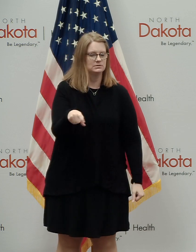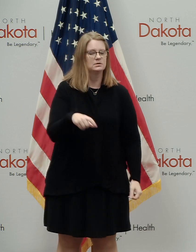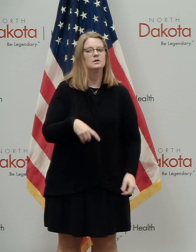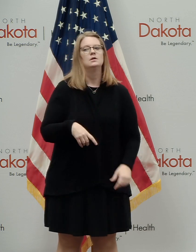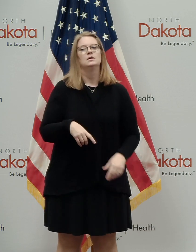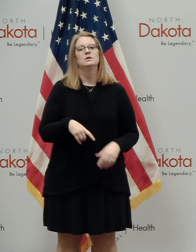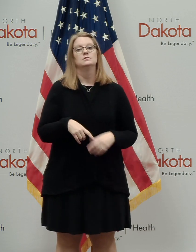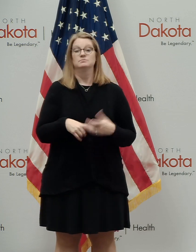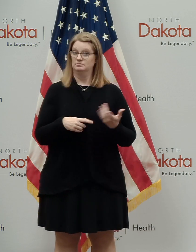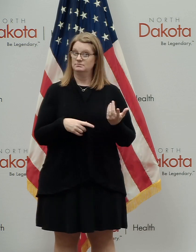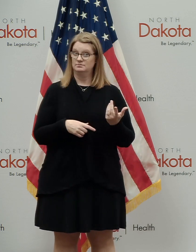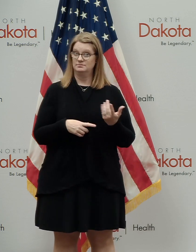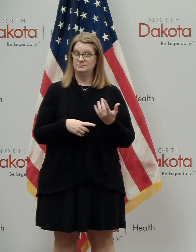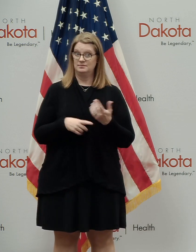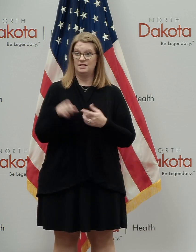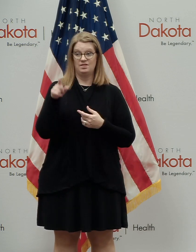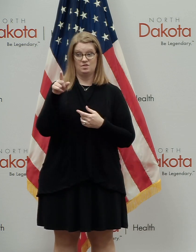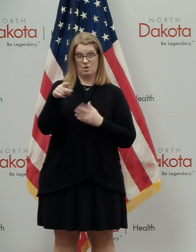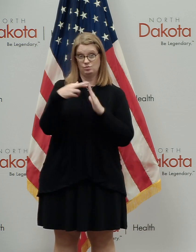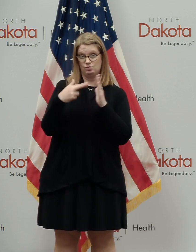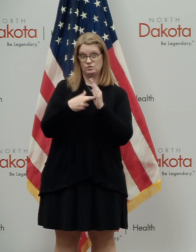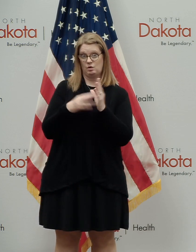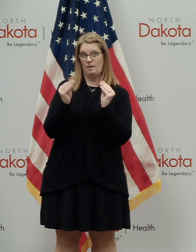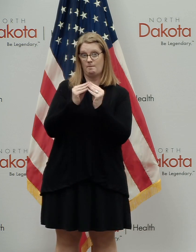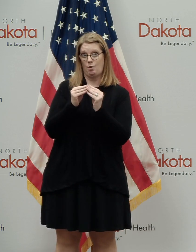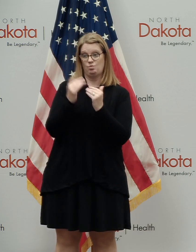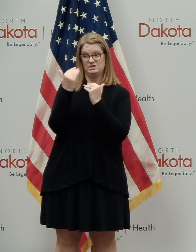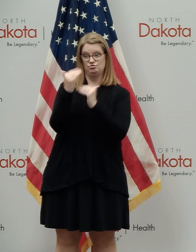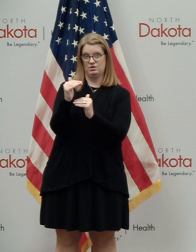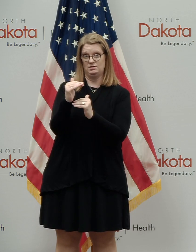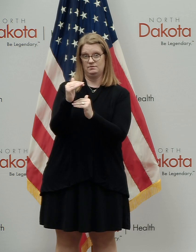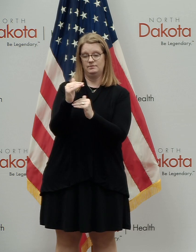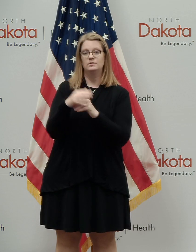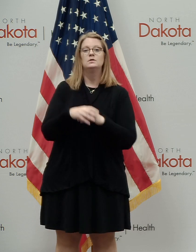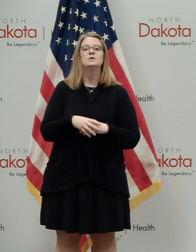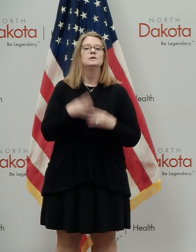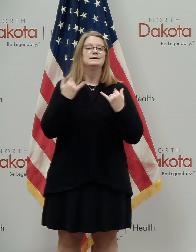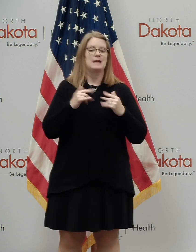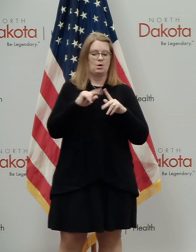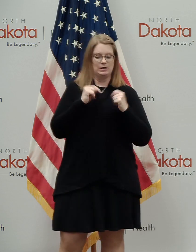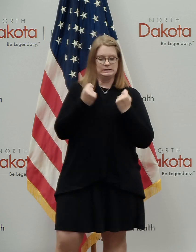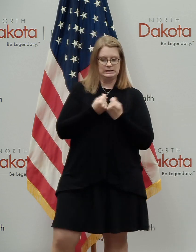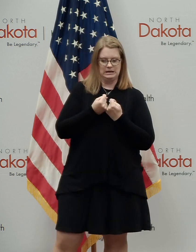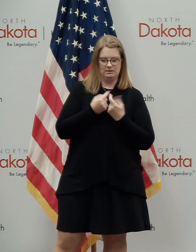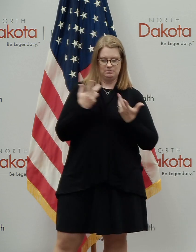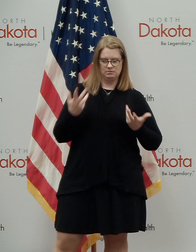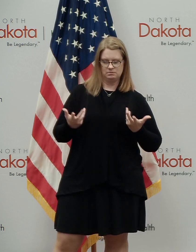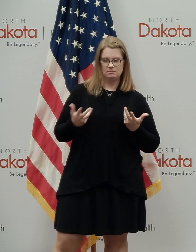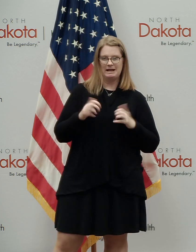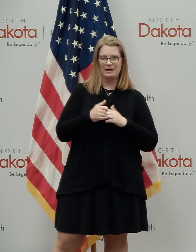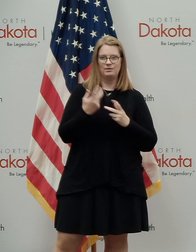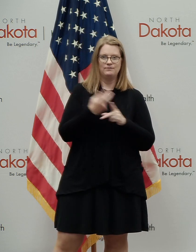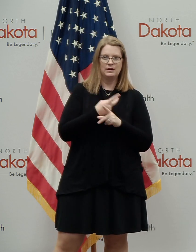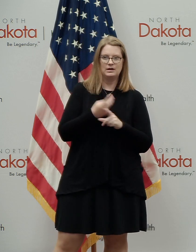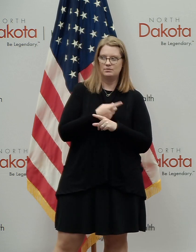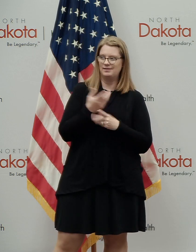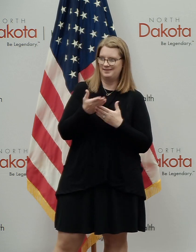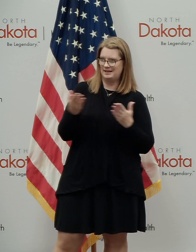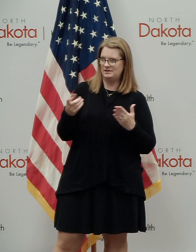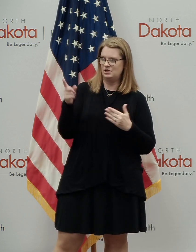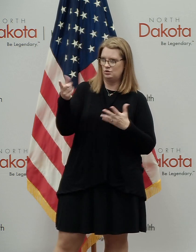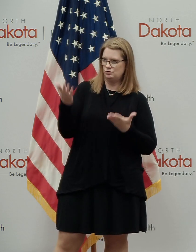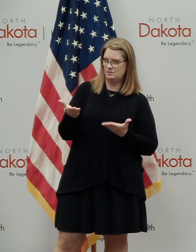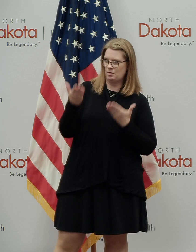They are more restrictive than what we currently have today. And so the team is working on how do we best work through things like you just brought